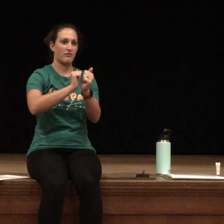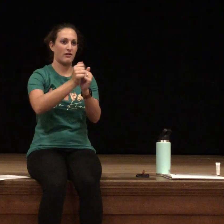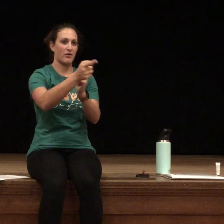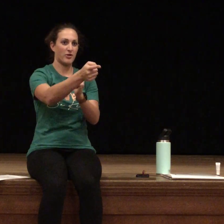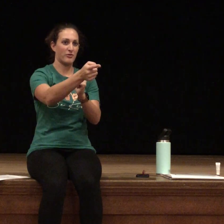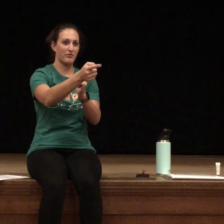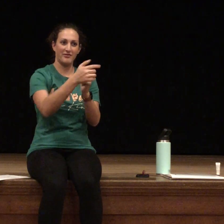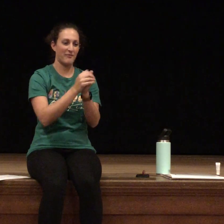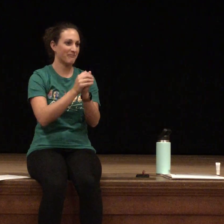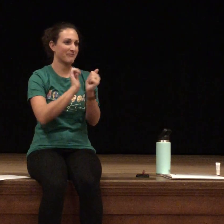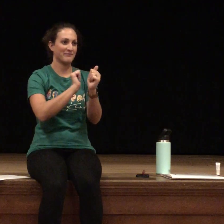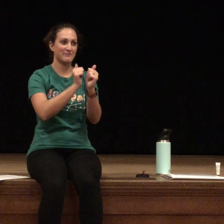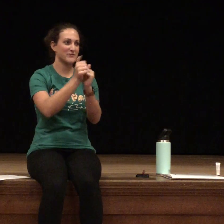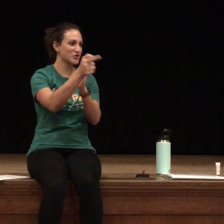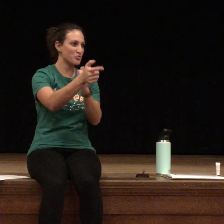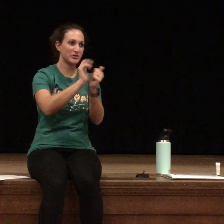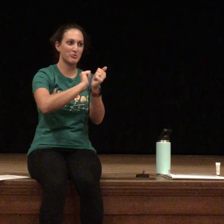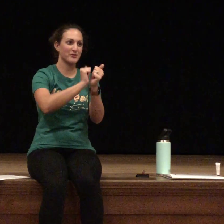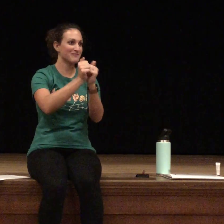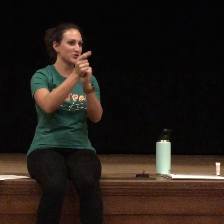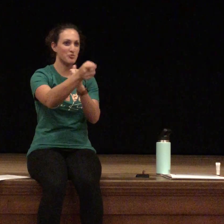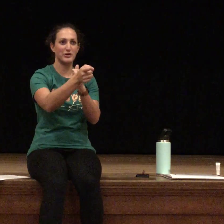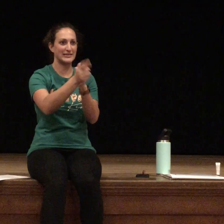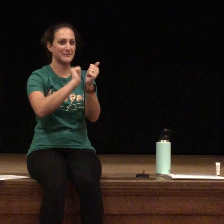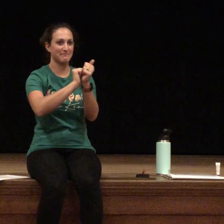How are you? Yep. Super simple, super easy.